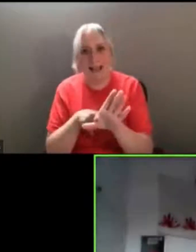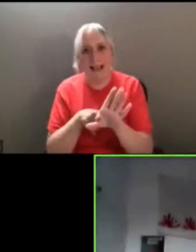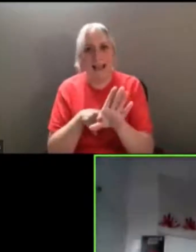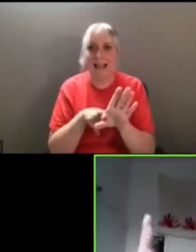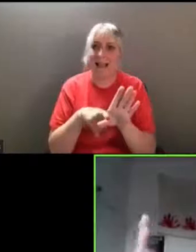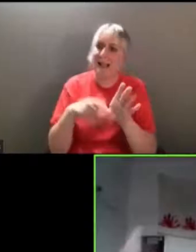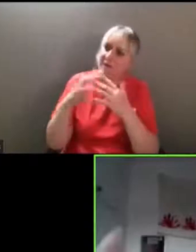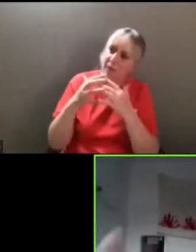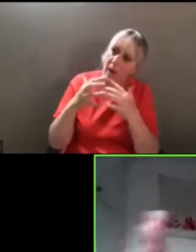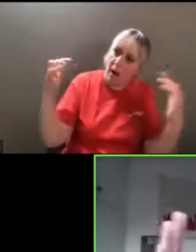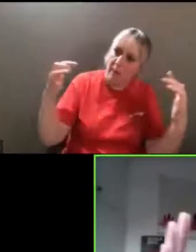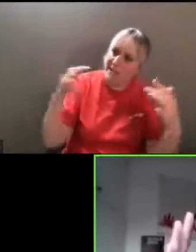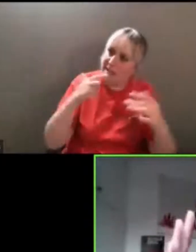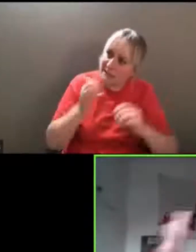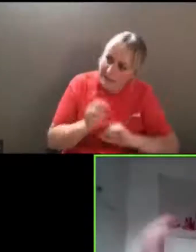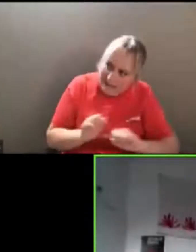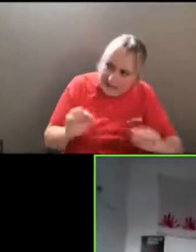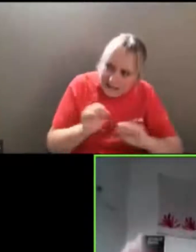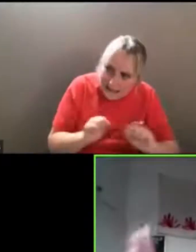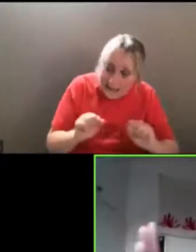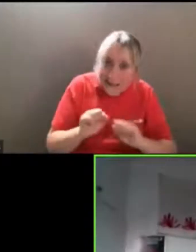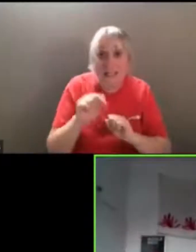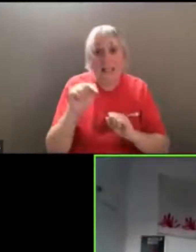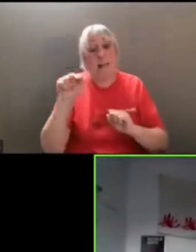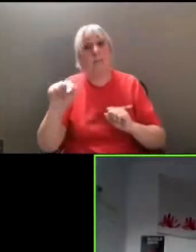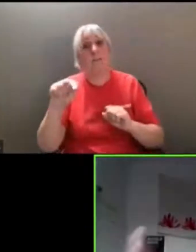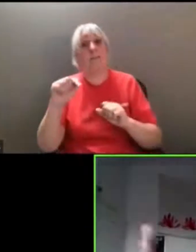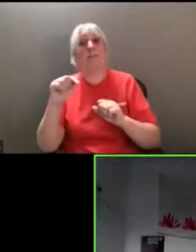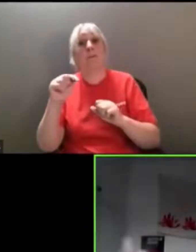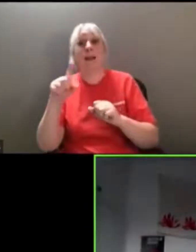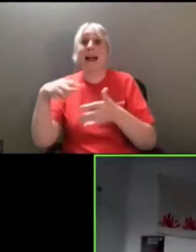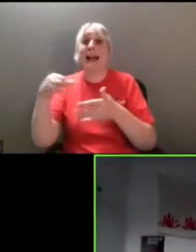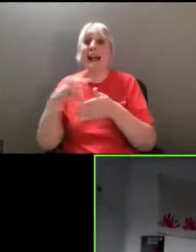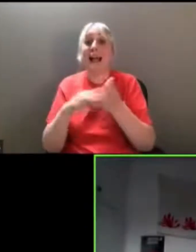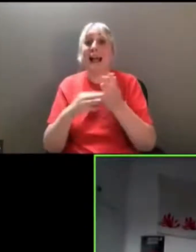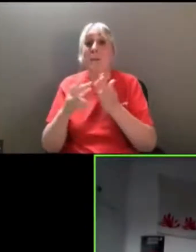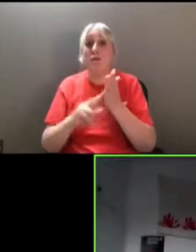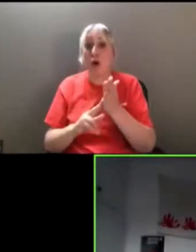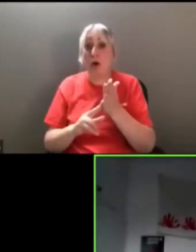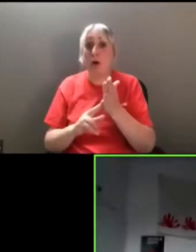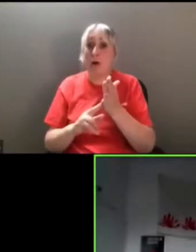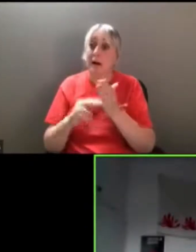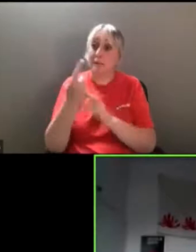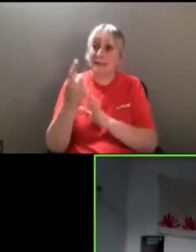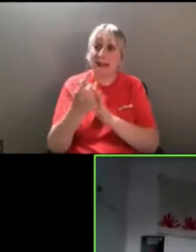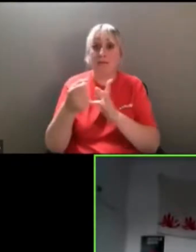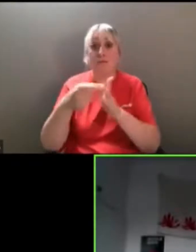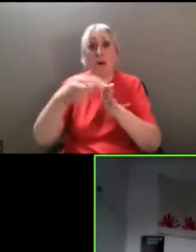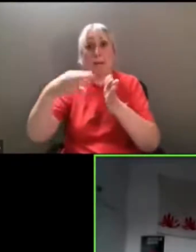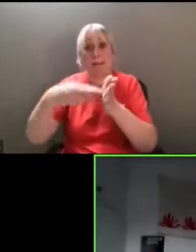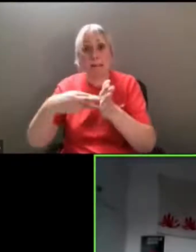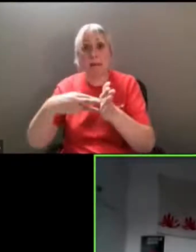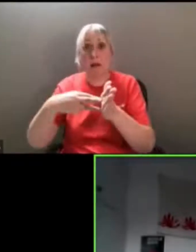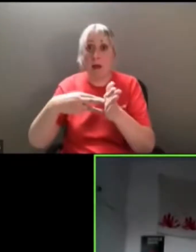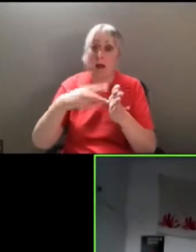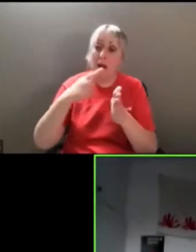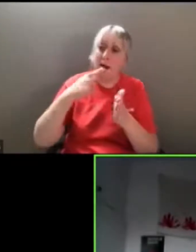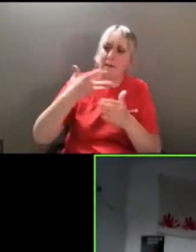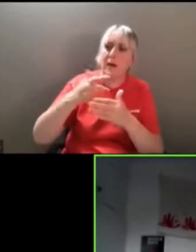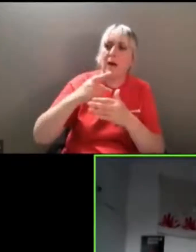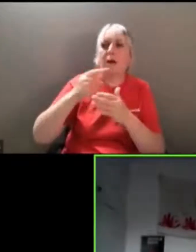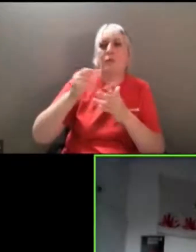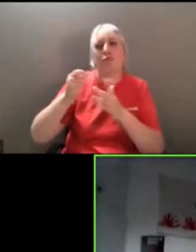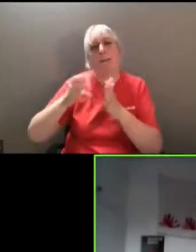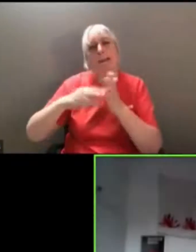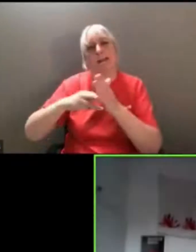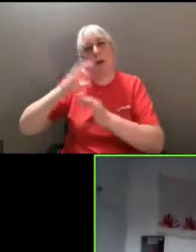the chamber while Cameron was doing Prime Minister's questions. As I've said in the book, I think